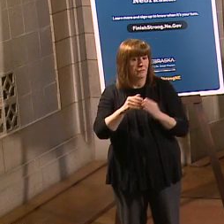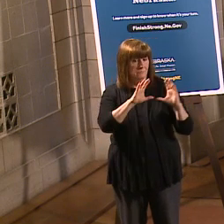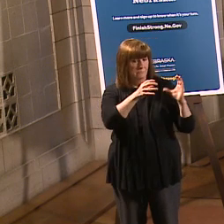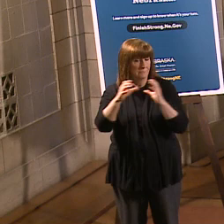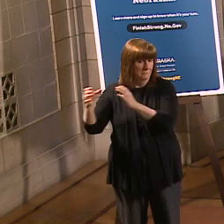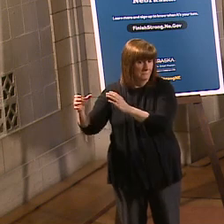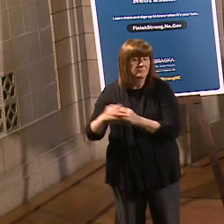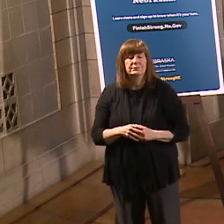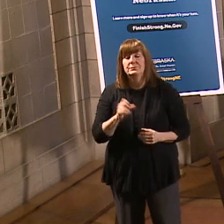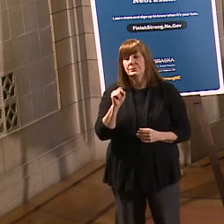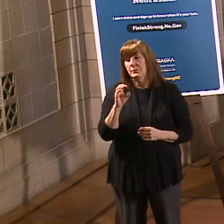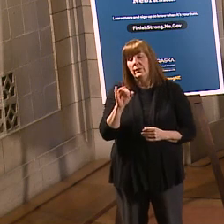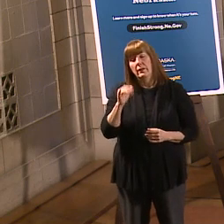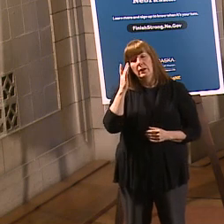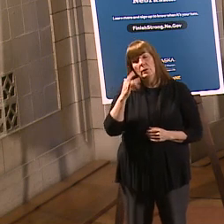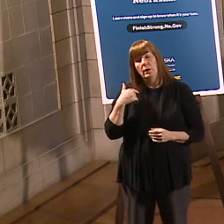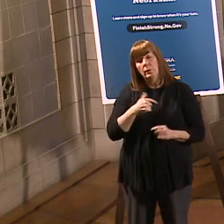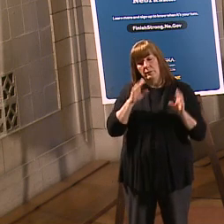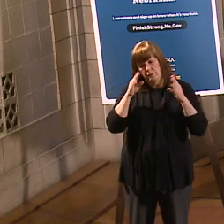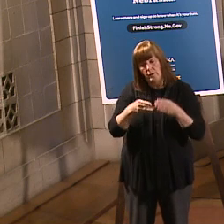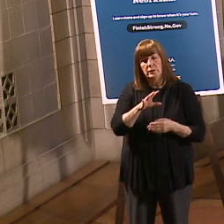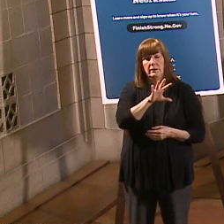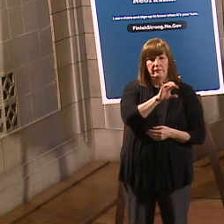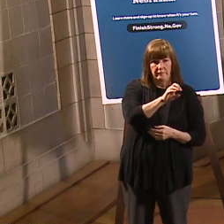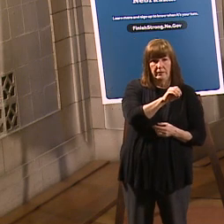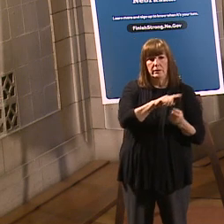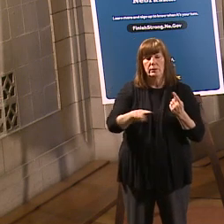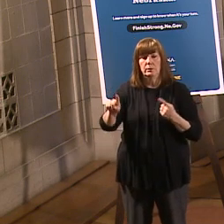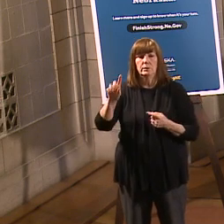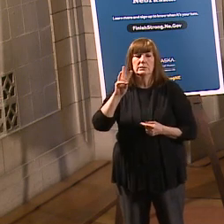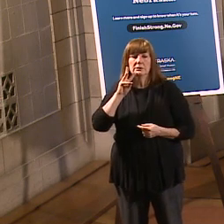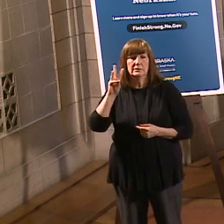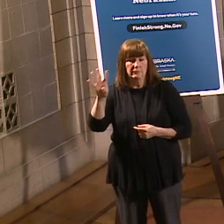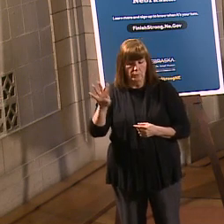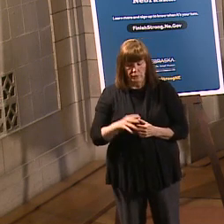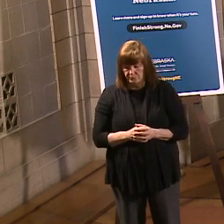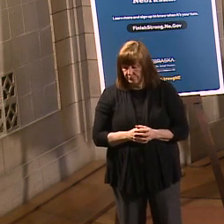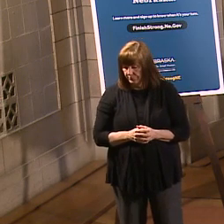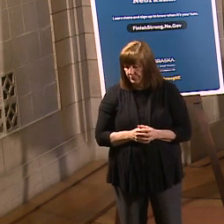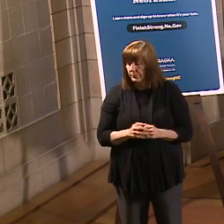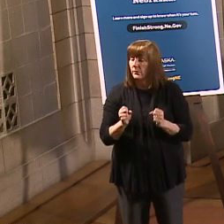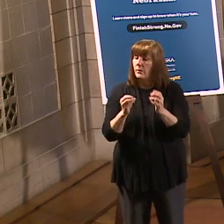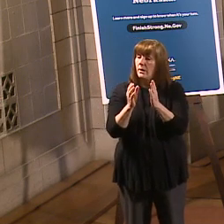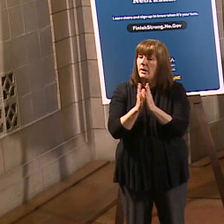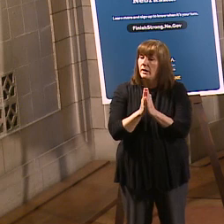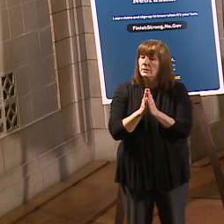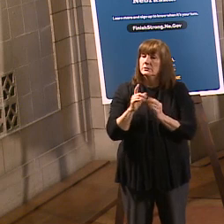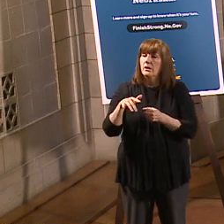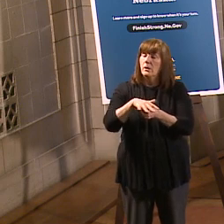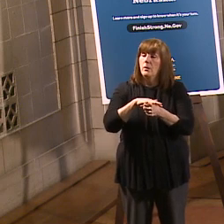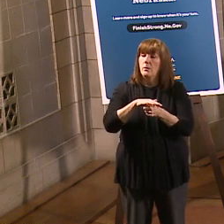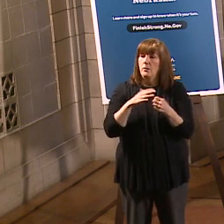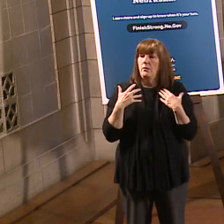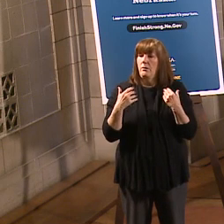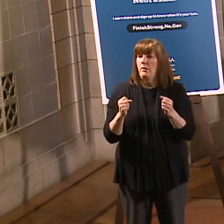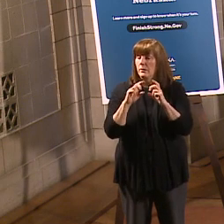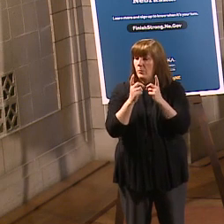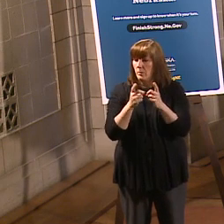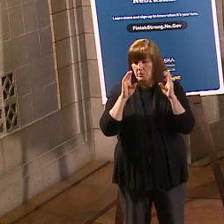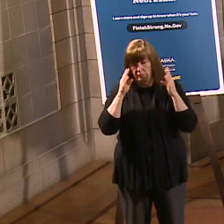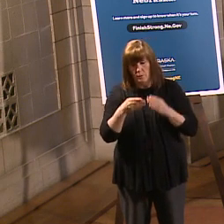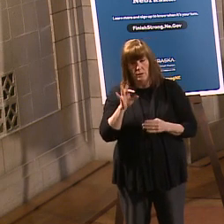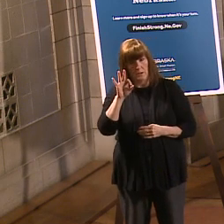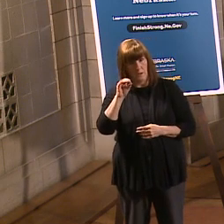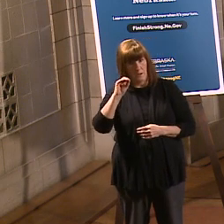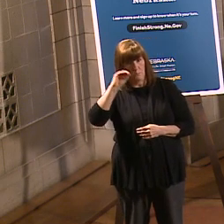combined. So that's why we're focusing on 50 to 64-year-olds. So what we're doing is asking local health departments to focus 90% of